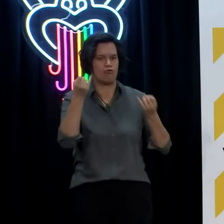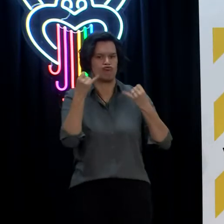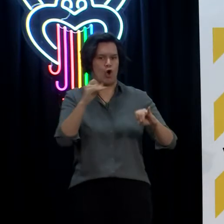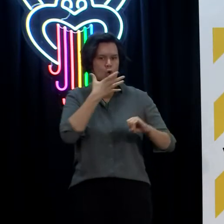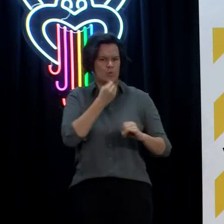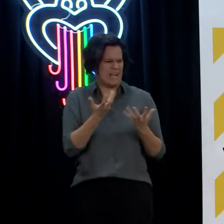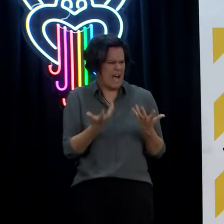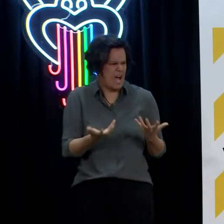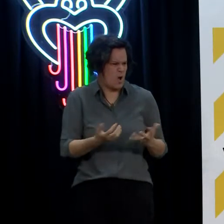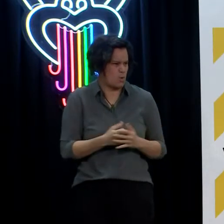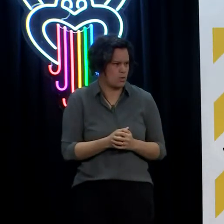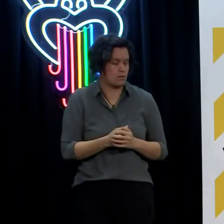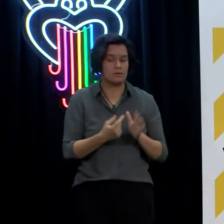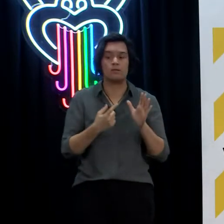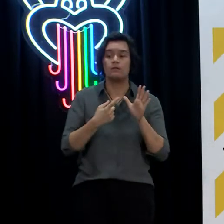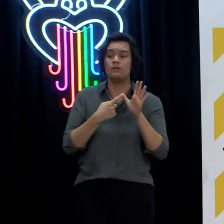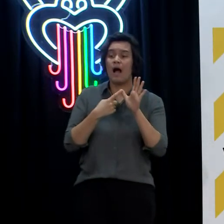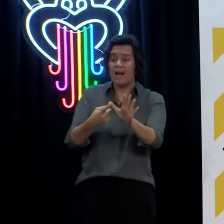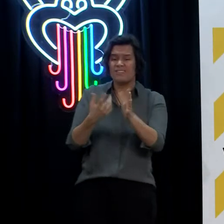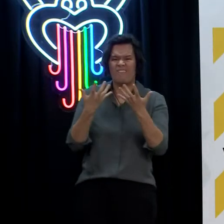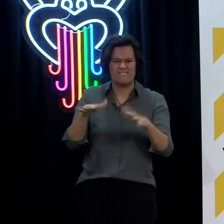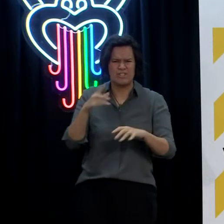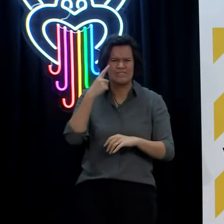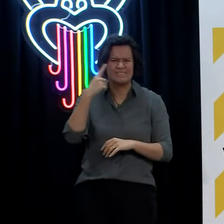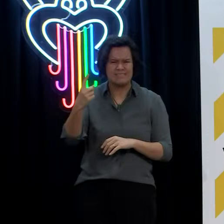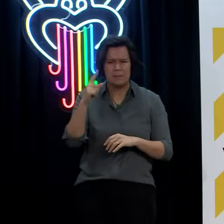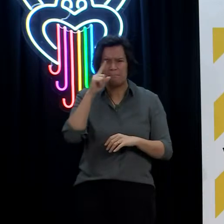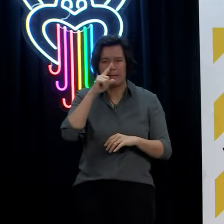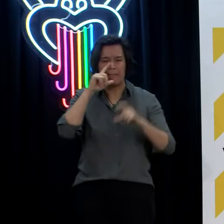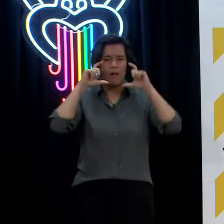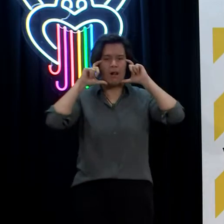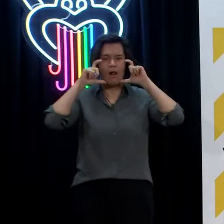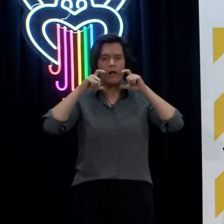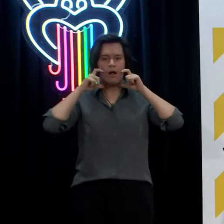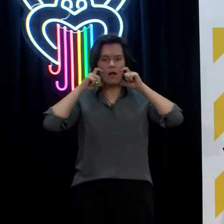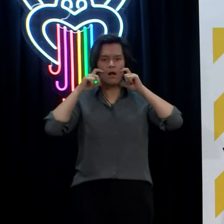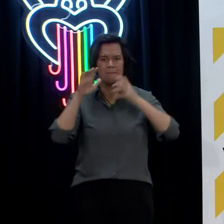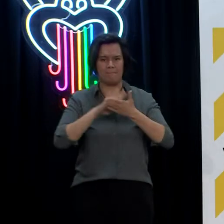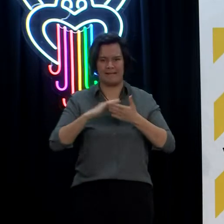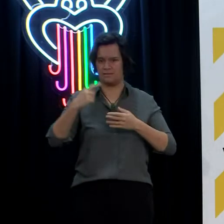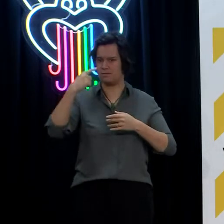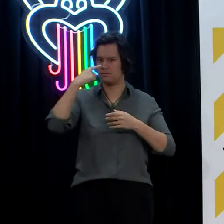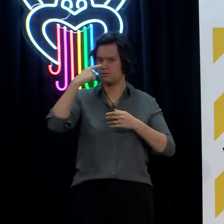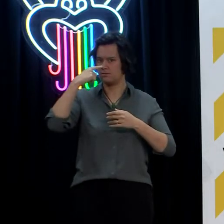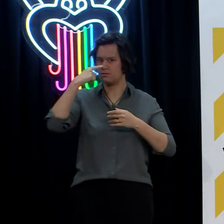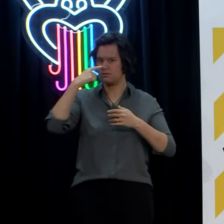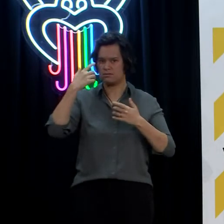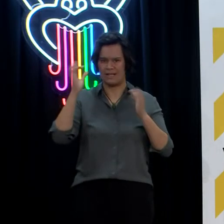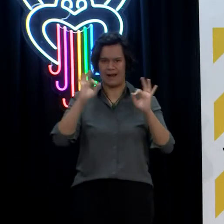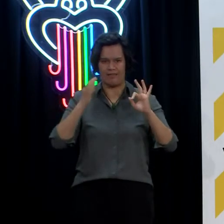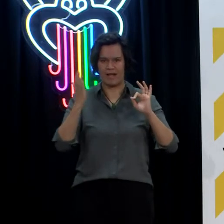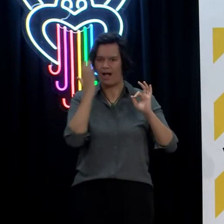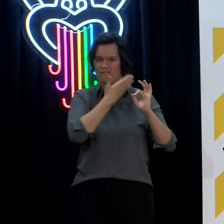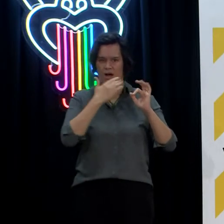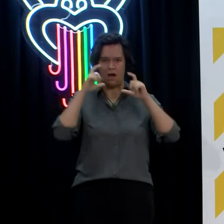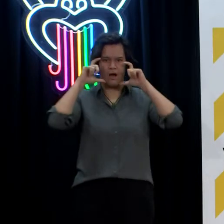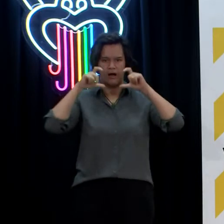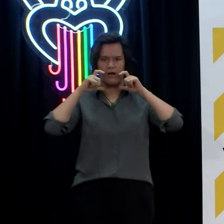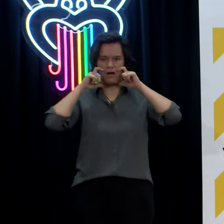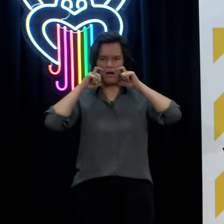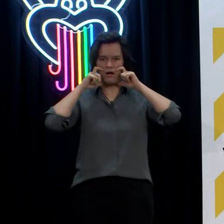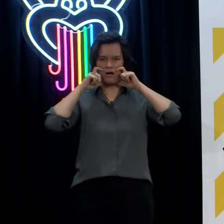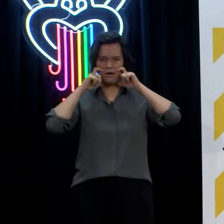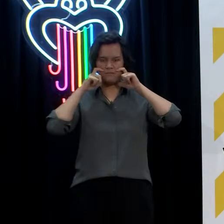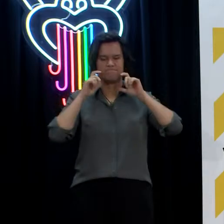probably all seeing a number of people with masks sitting with their nose not covered, sitting underneath their nose.